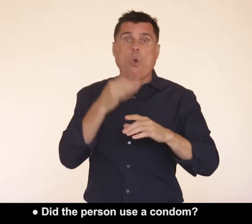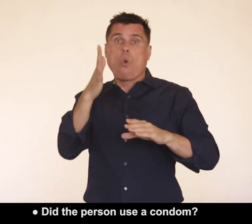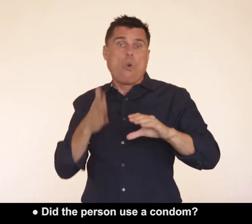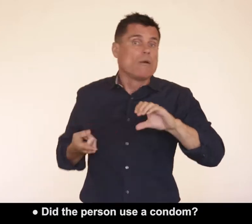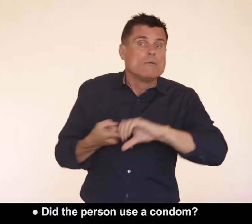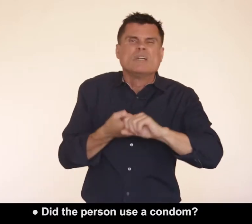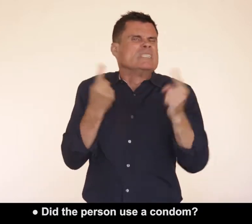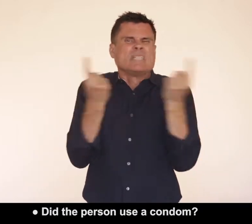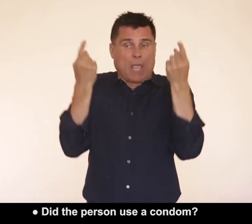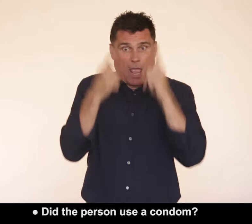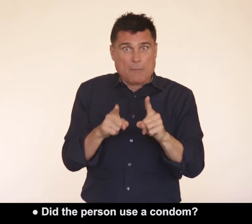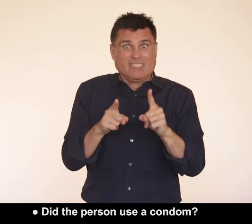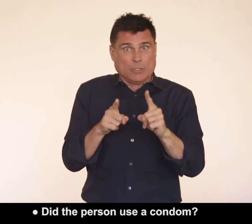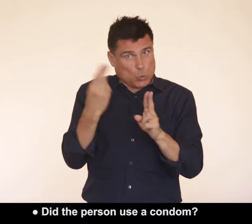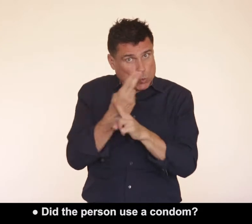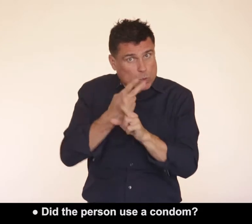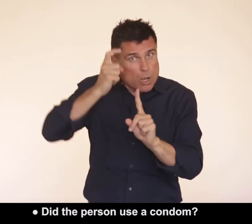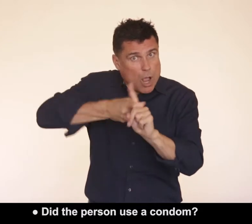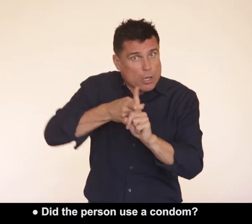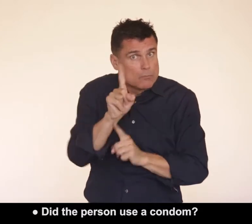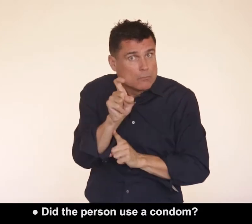Did the person use a condom?